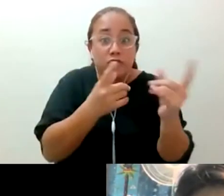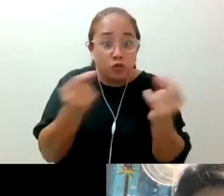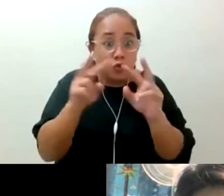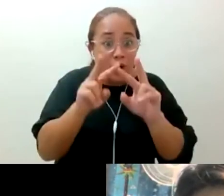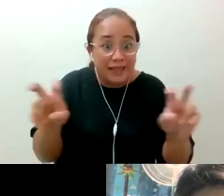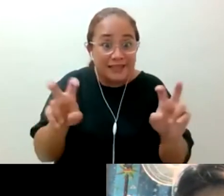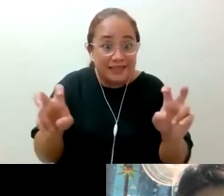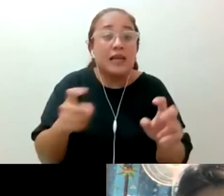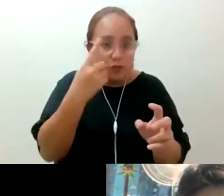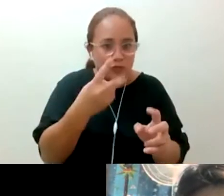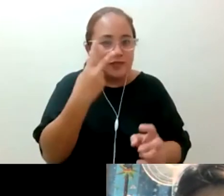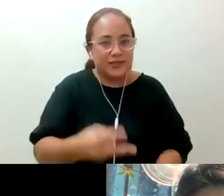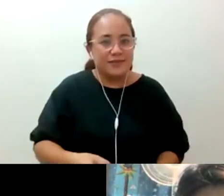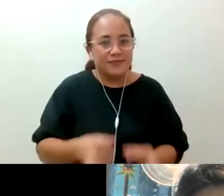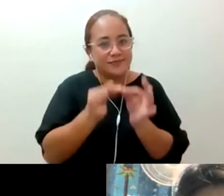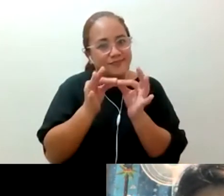Okay.